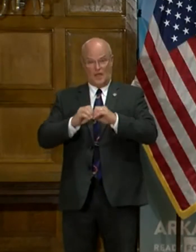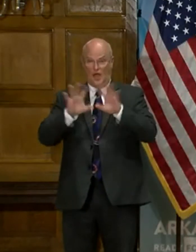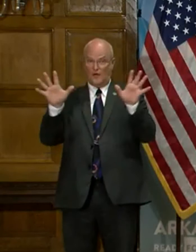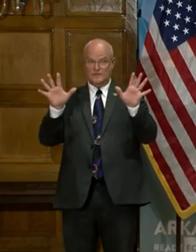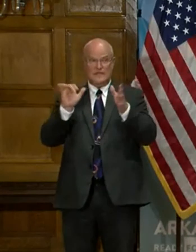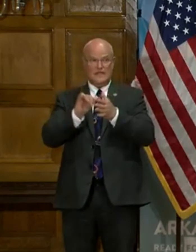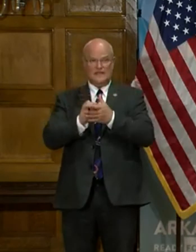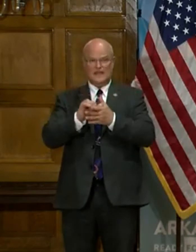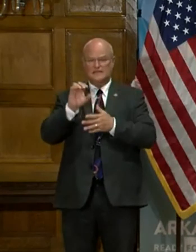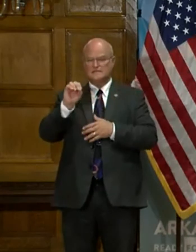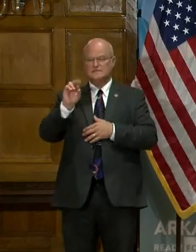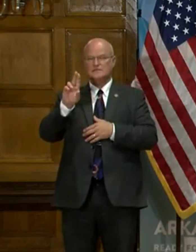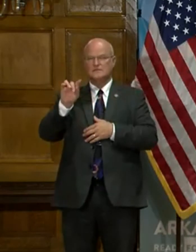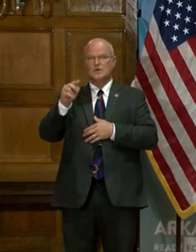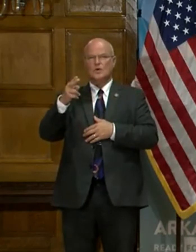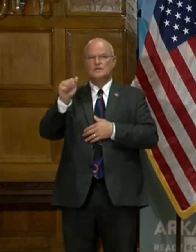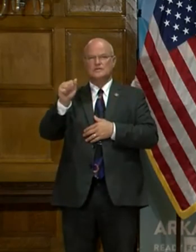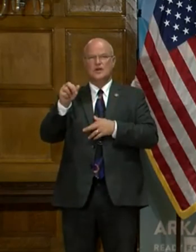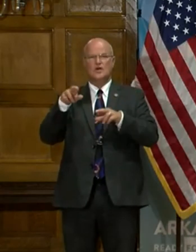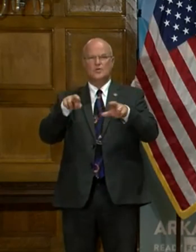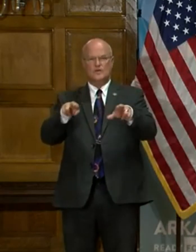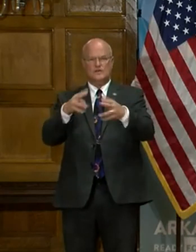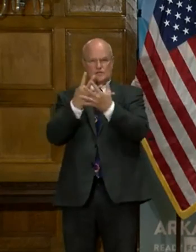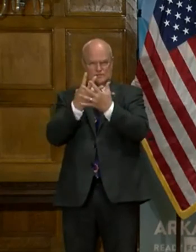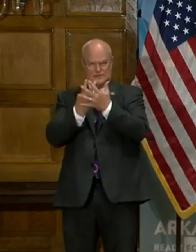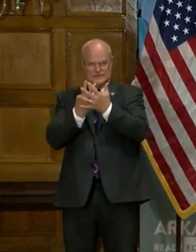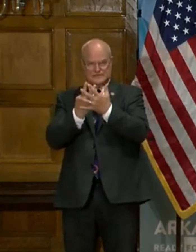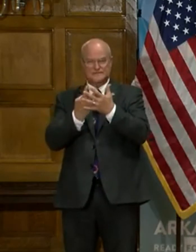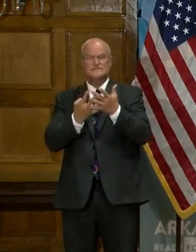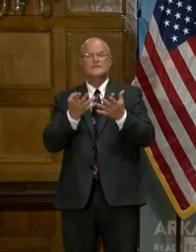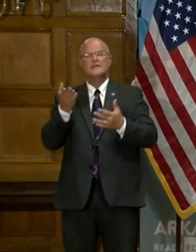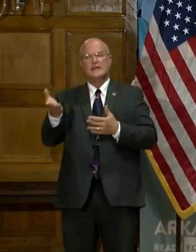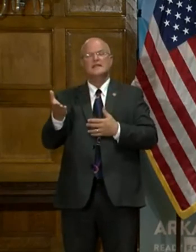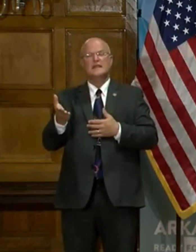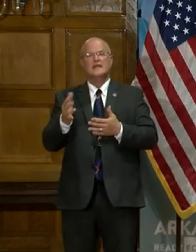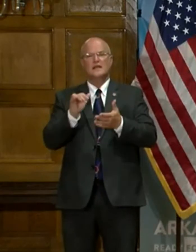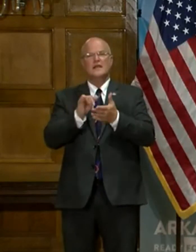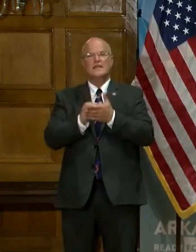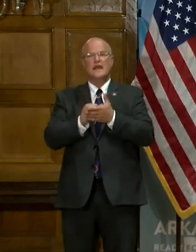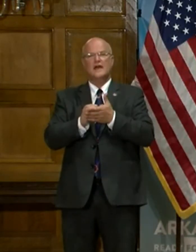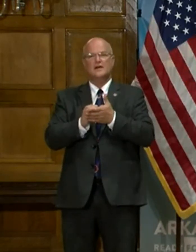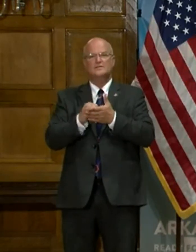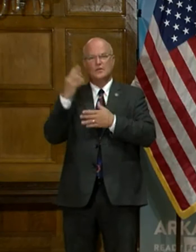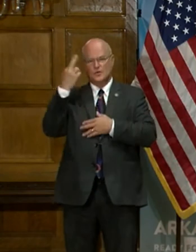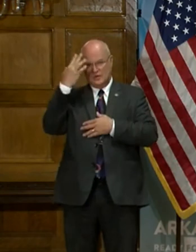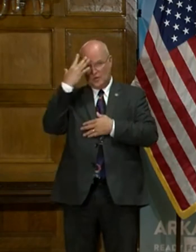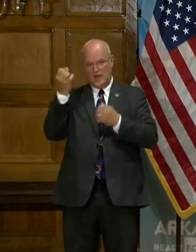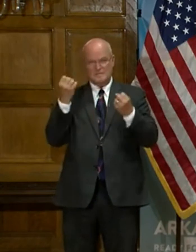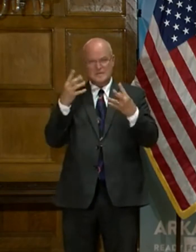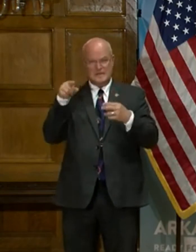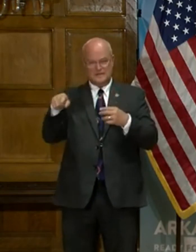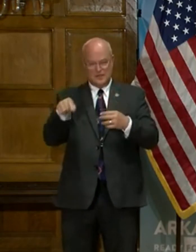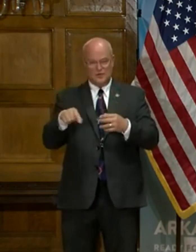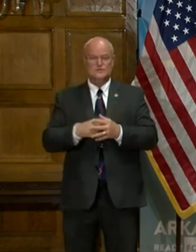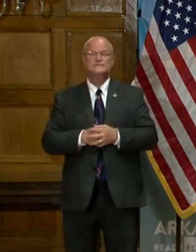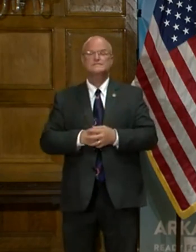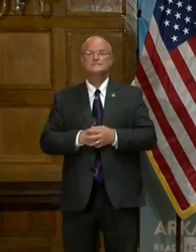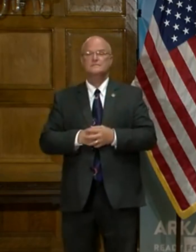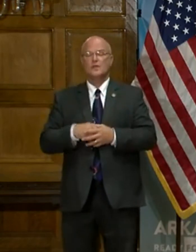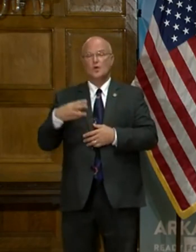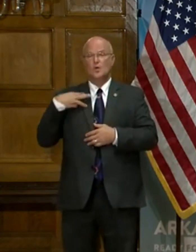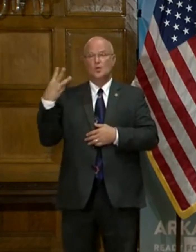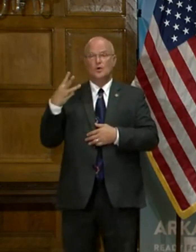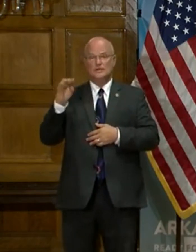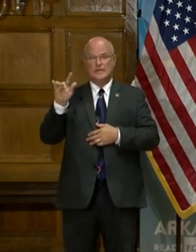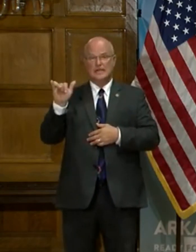Obviously, that's the Ouachita River Correctional Unit that's there. That would account for many of those.